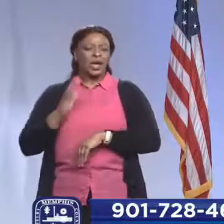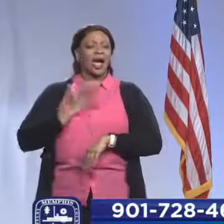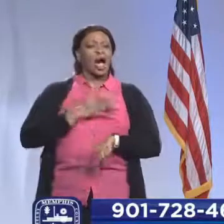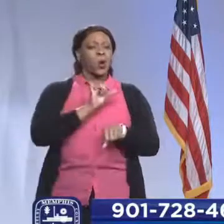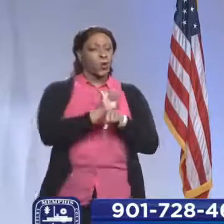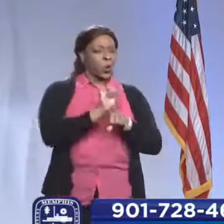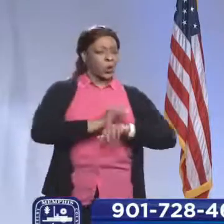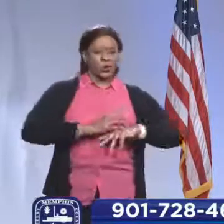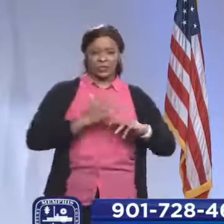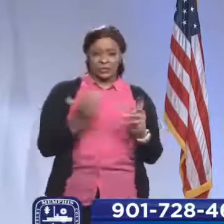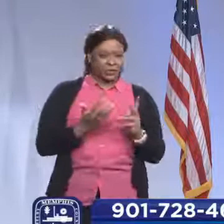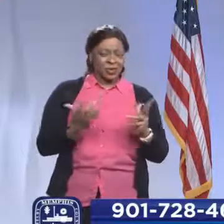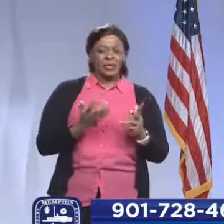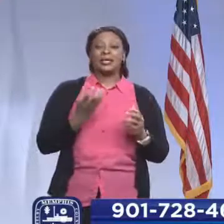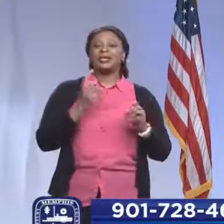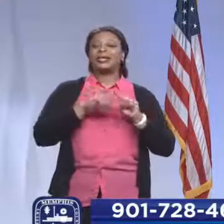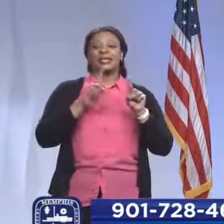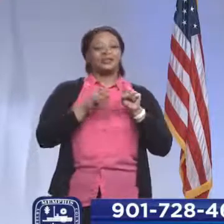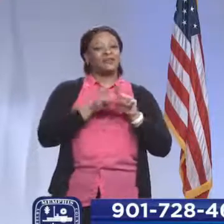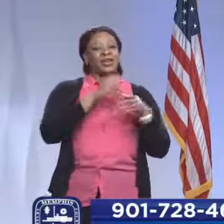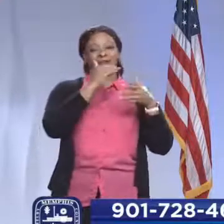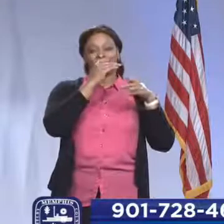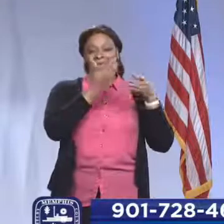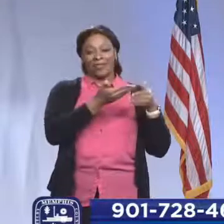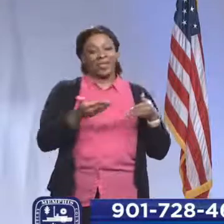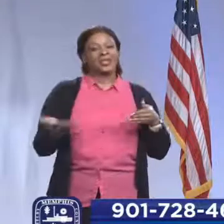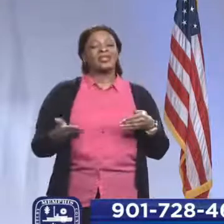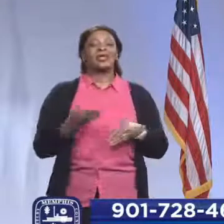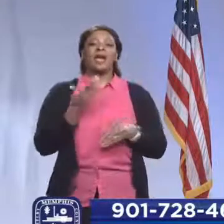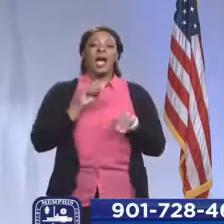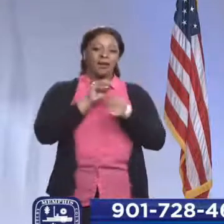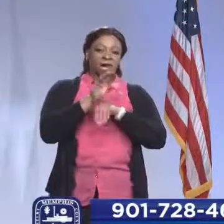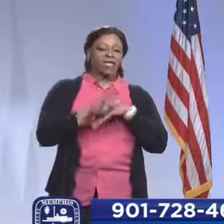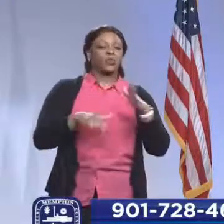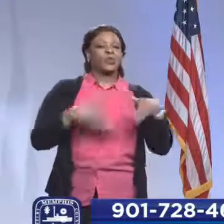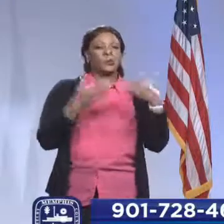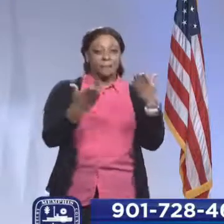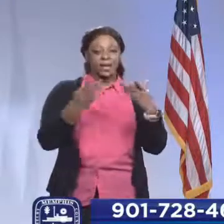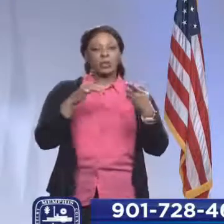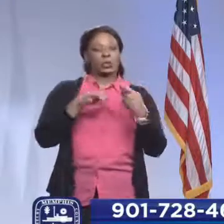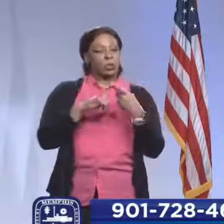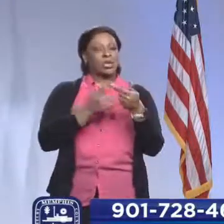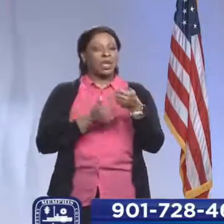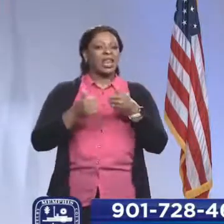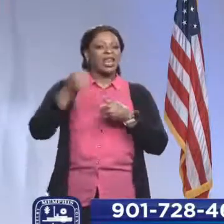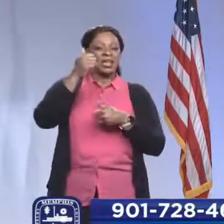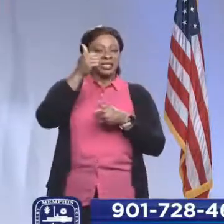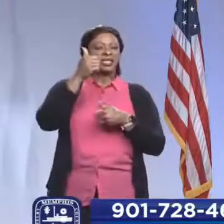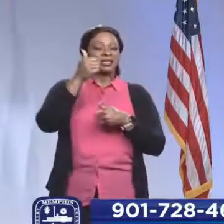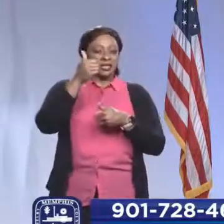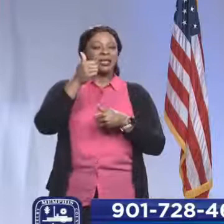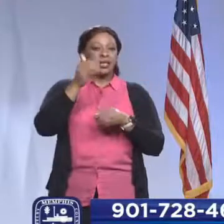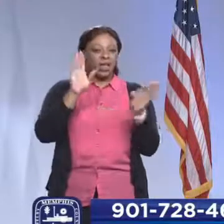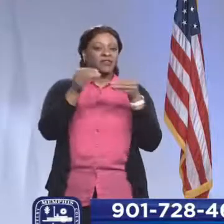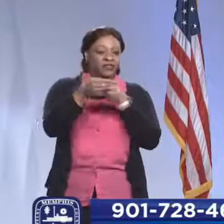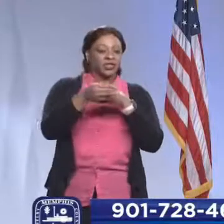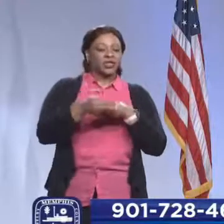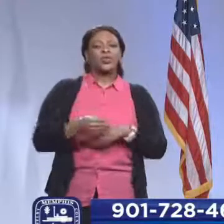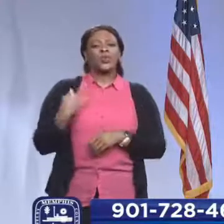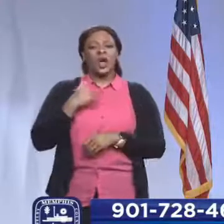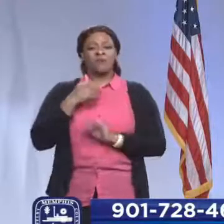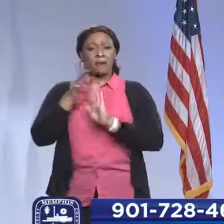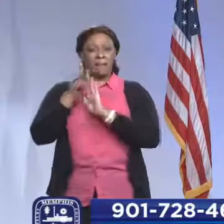role is multifold. One is to provide advice and recommendations to the elected officials, but we also have